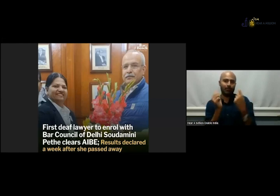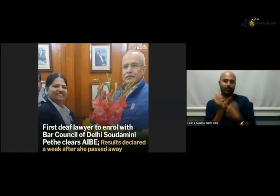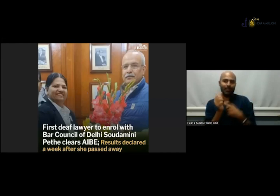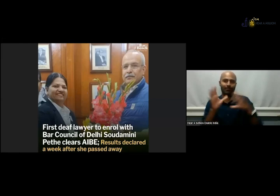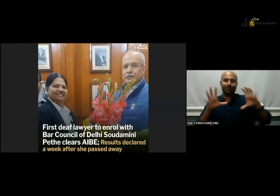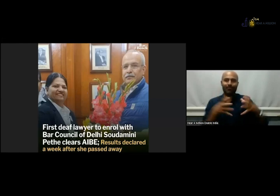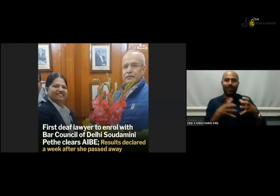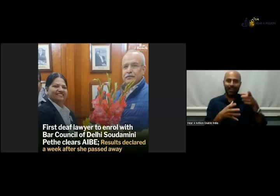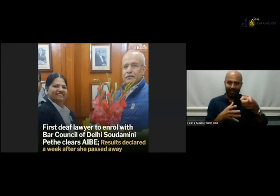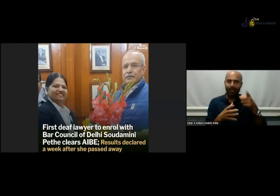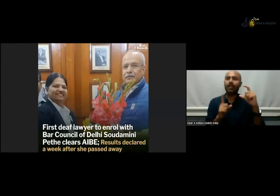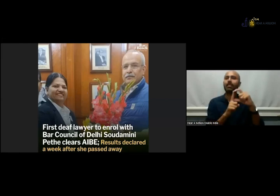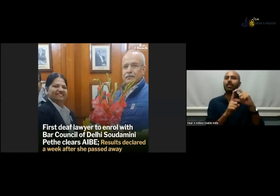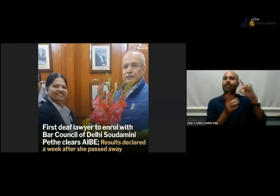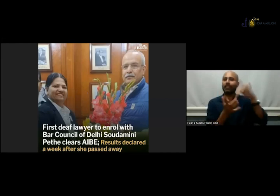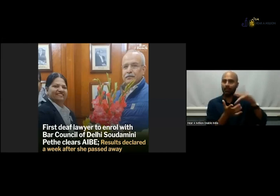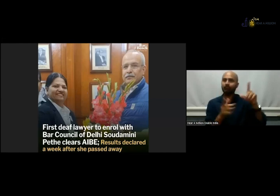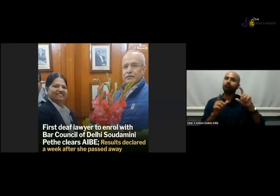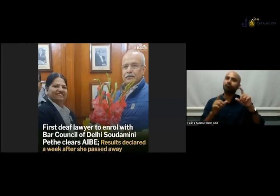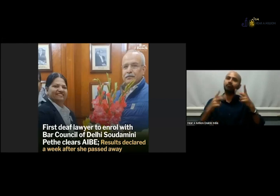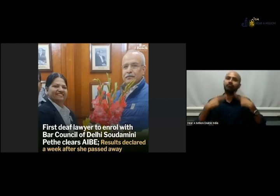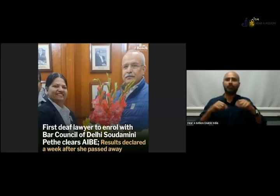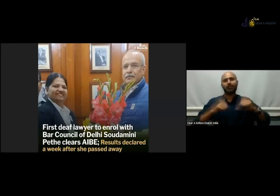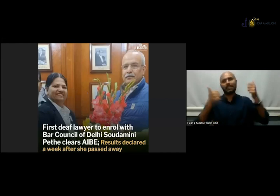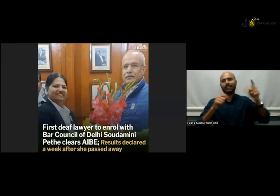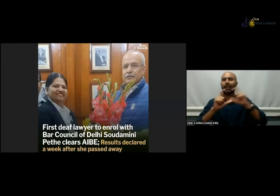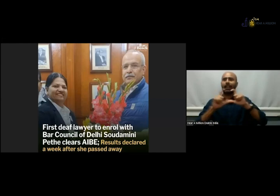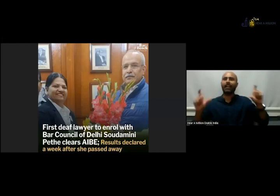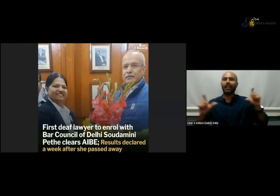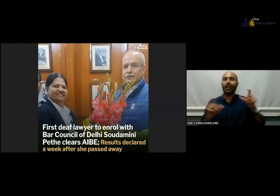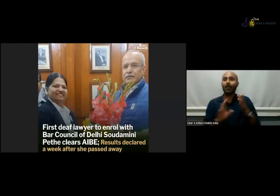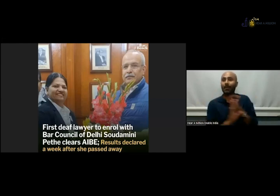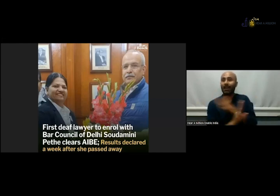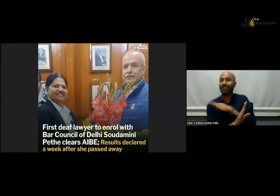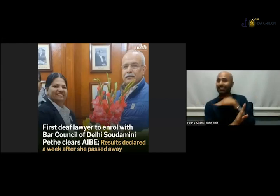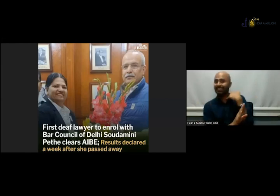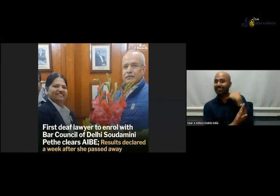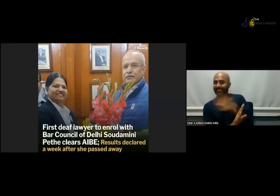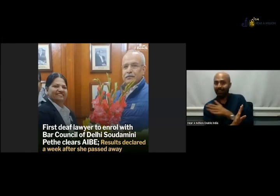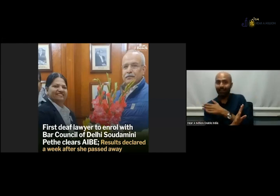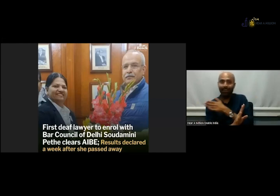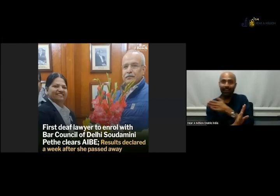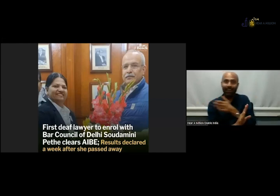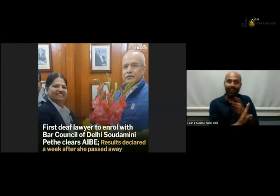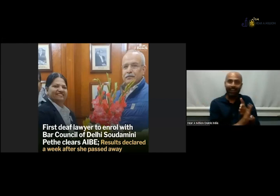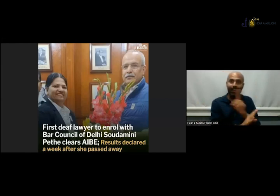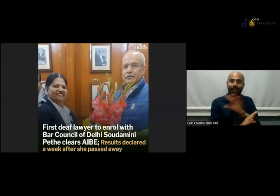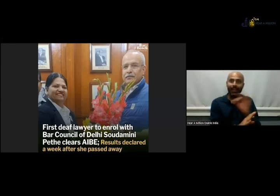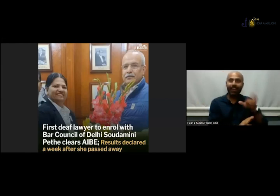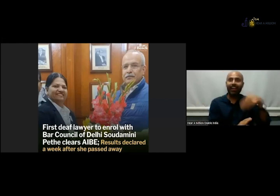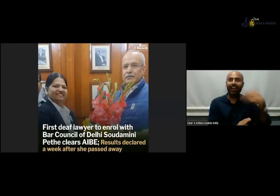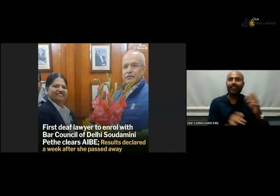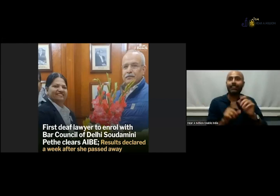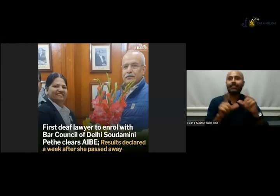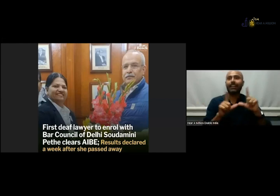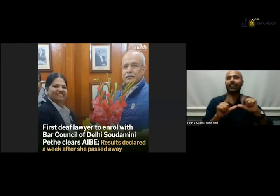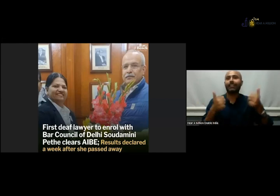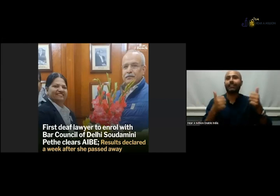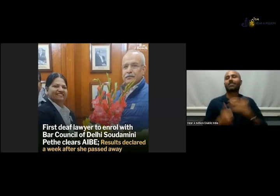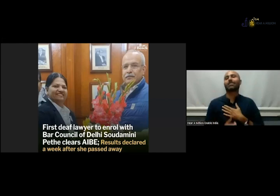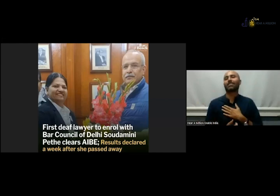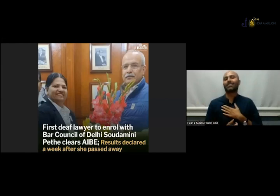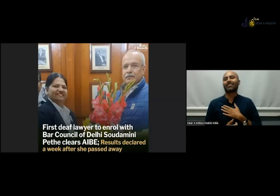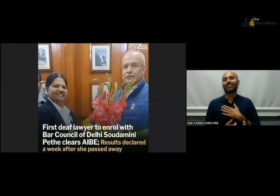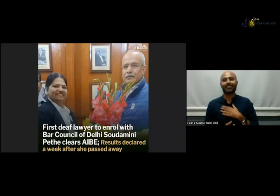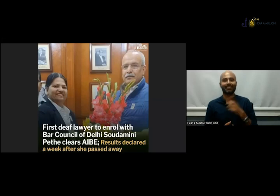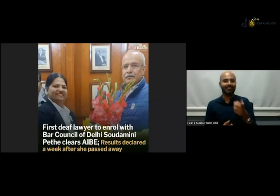that she cleared her AIBE exam in Delhi and she cleared that. Just after a week,